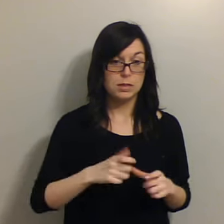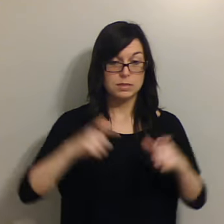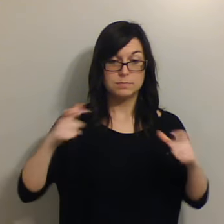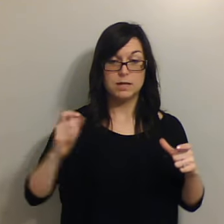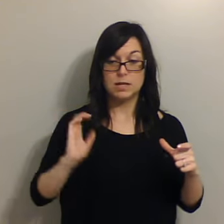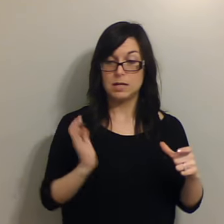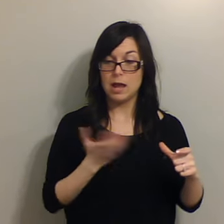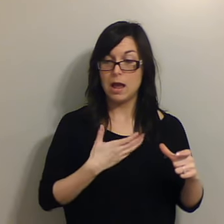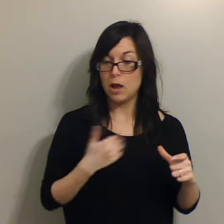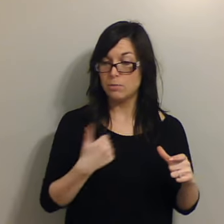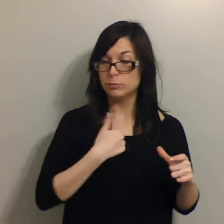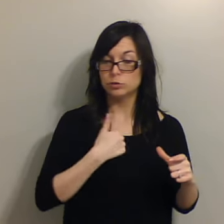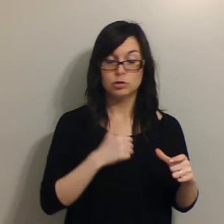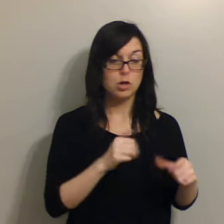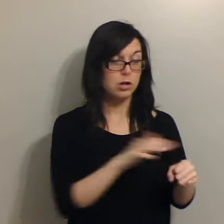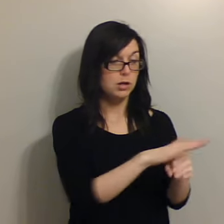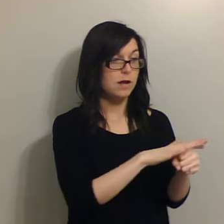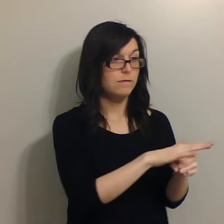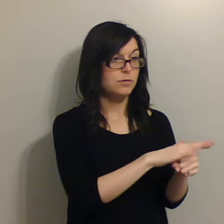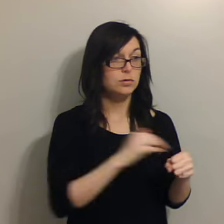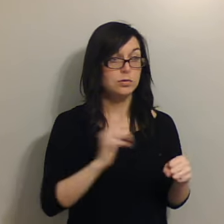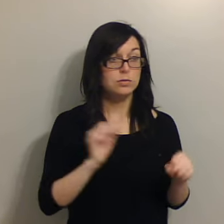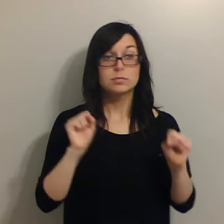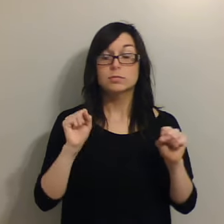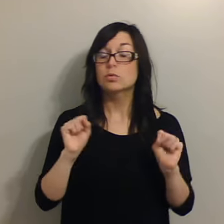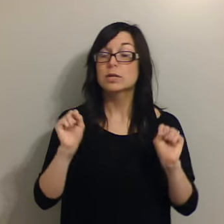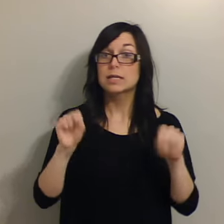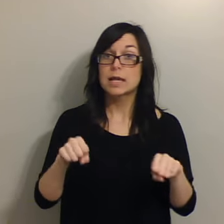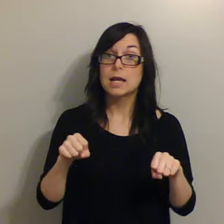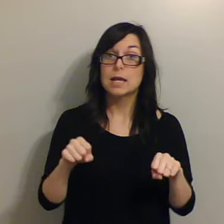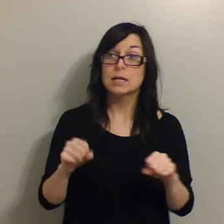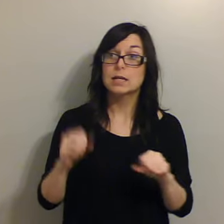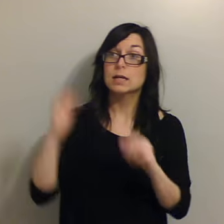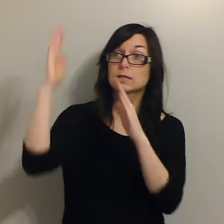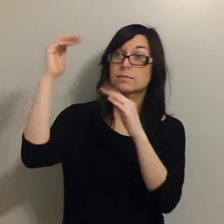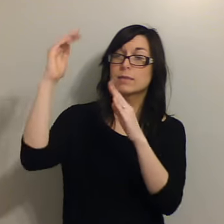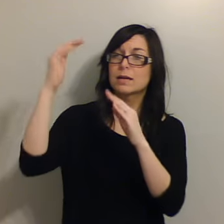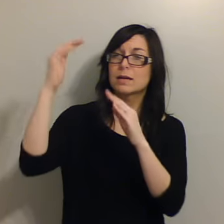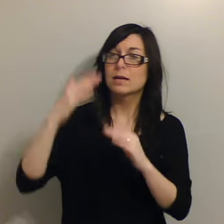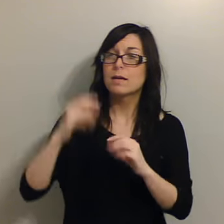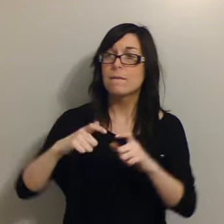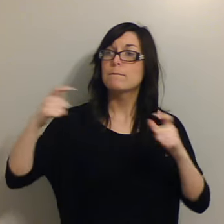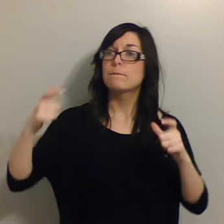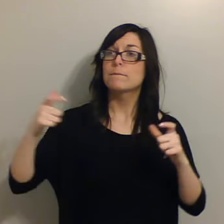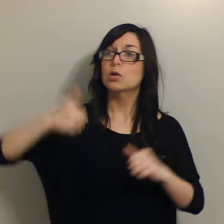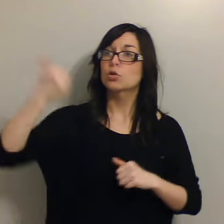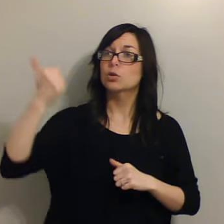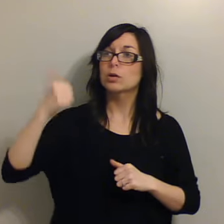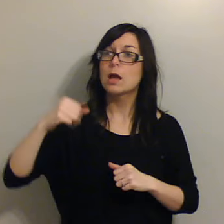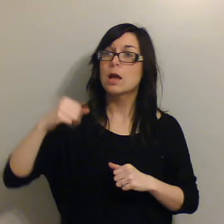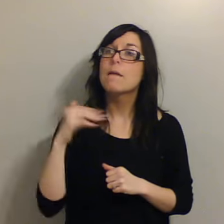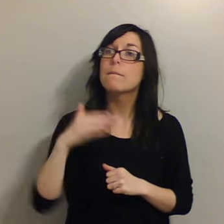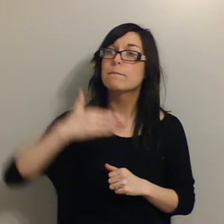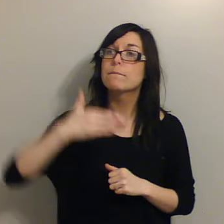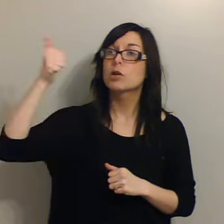expect bigger and better things of ourselves. We will enhance our ability to really walk forward with a